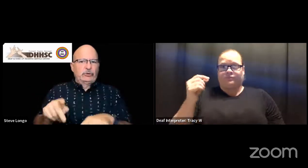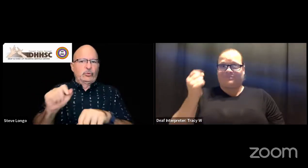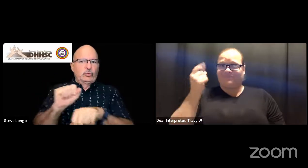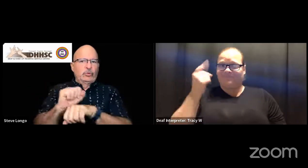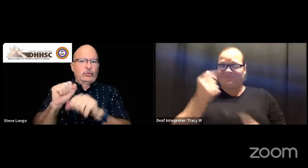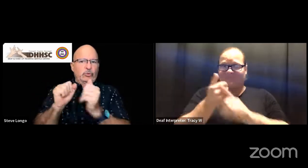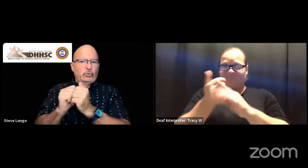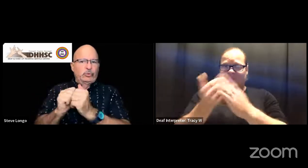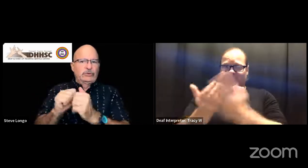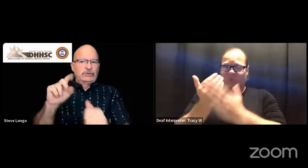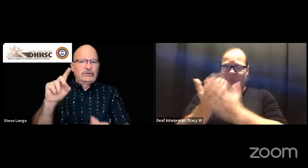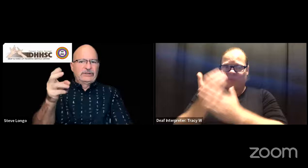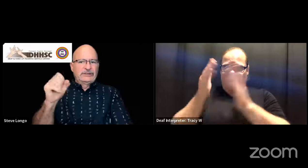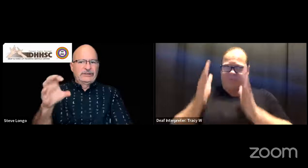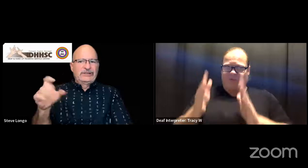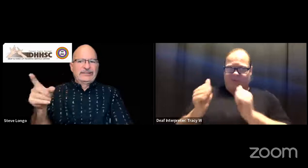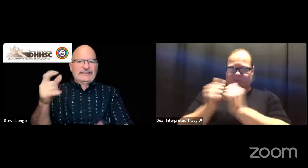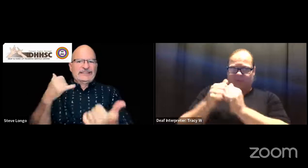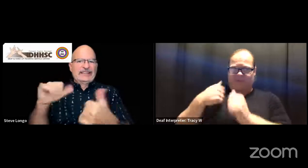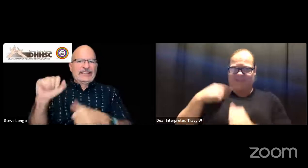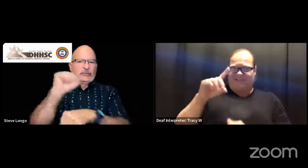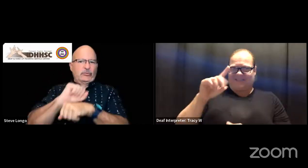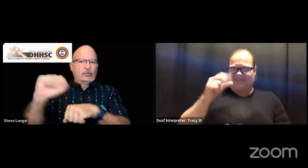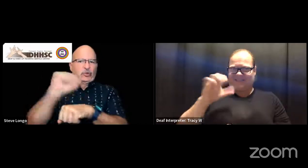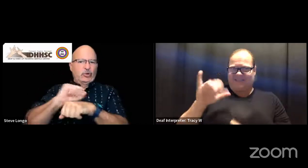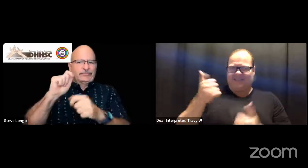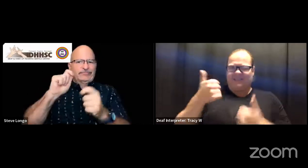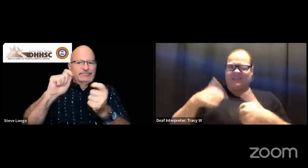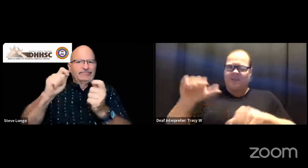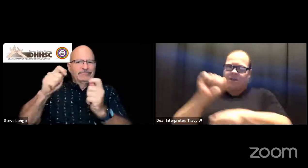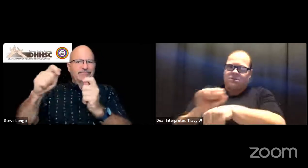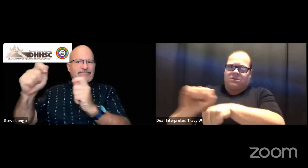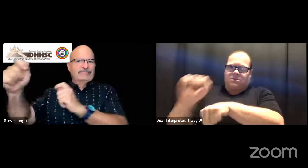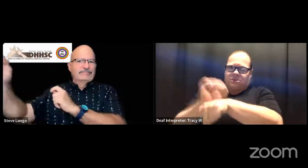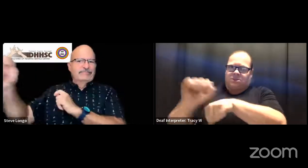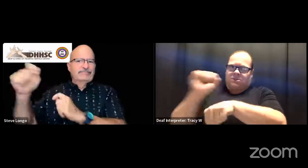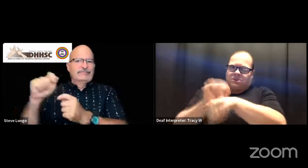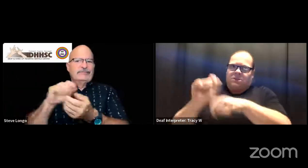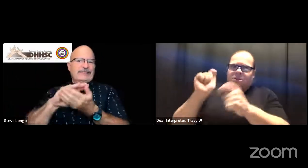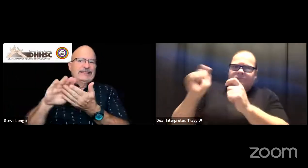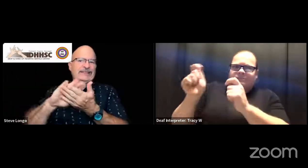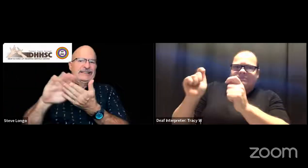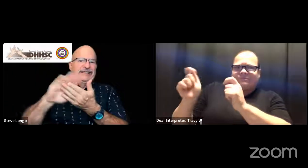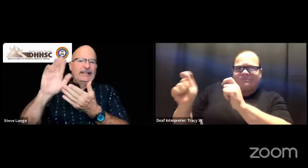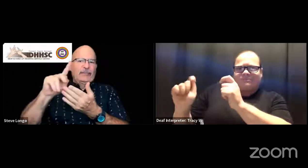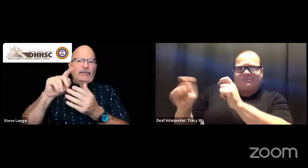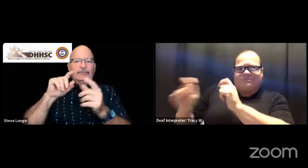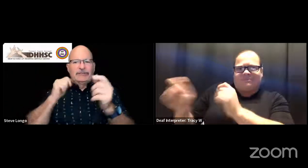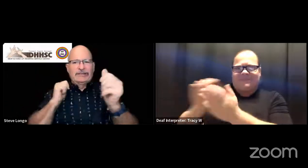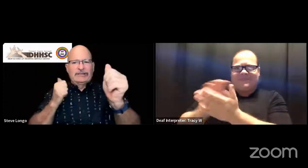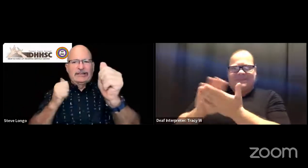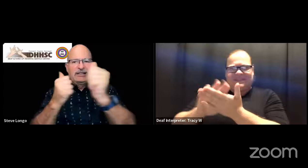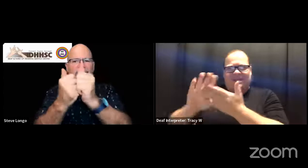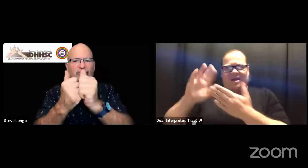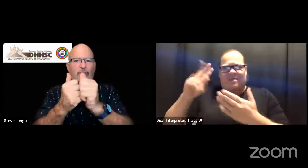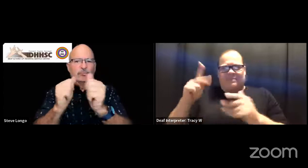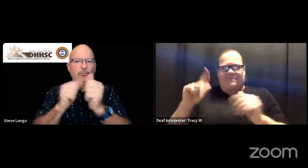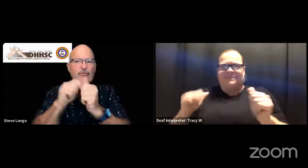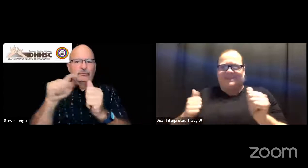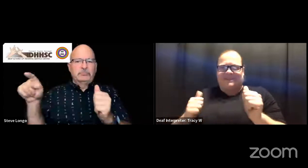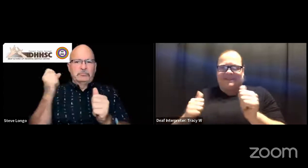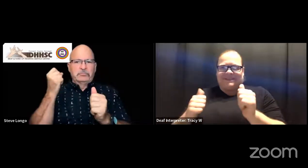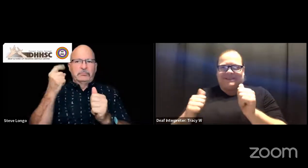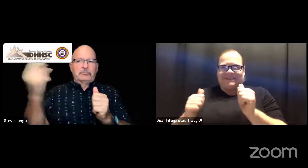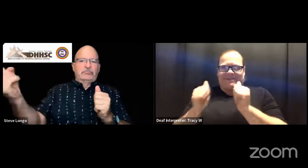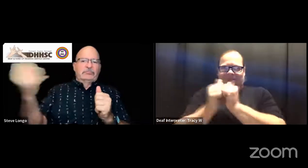a new financial person who is working with DHHSC and working in cleaning